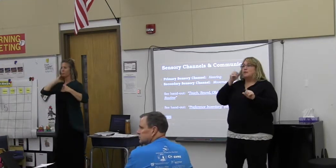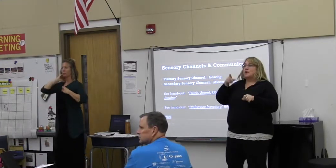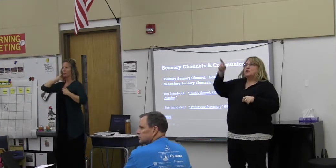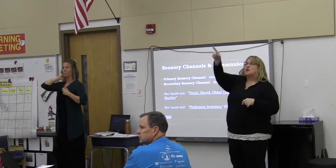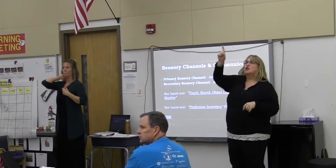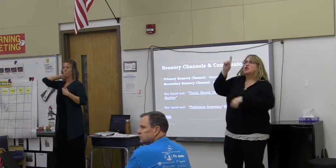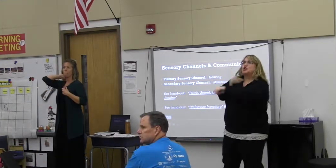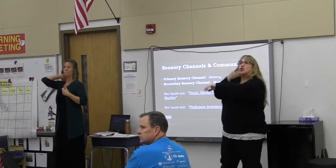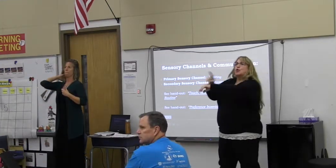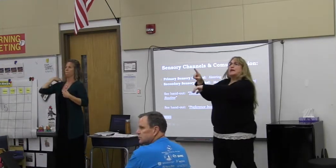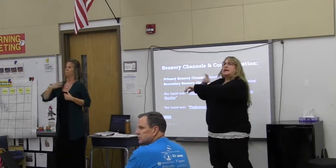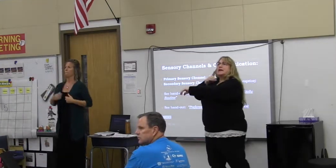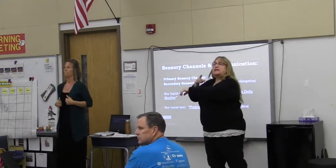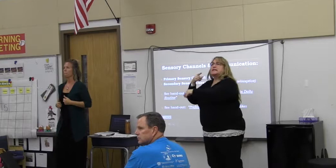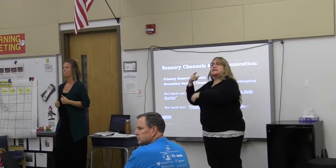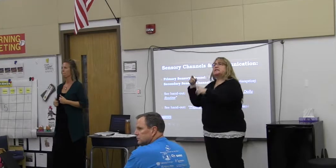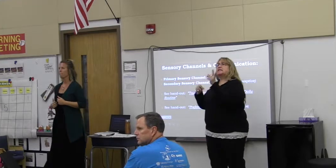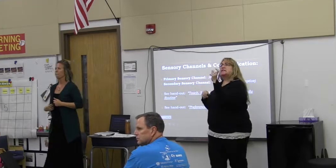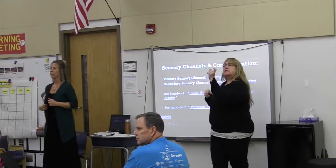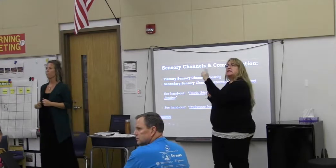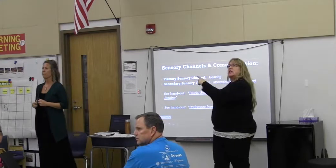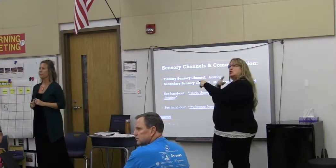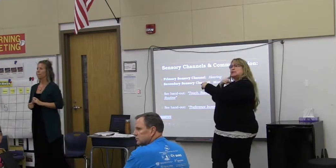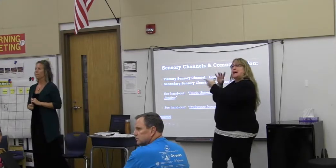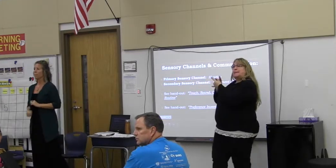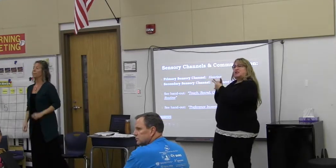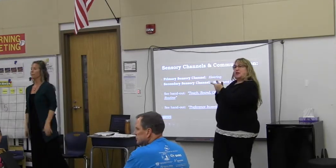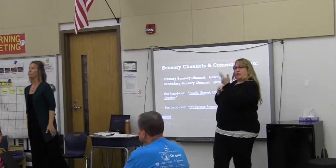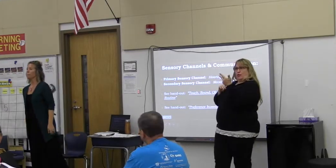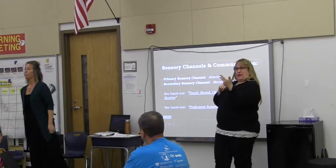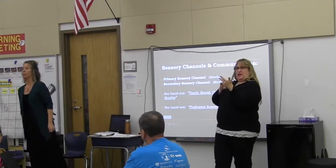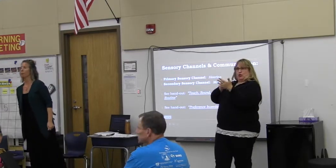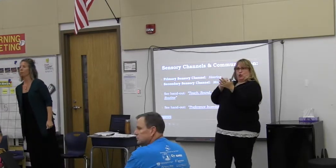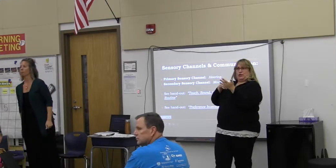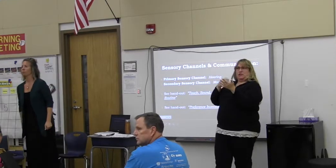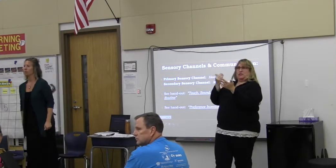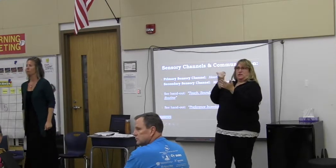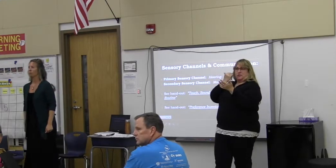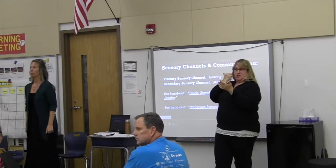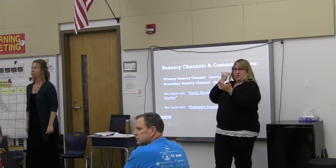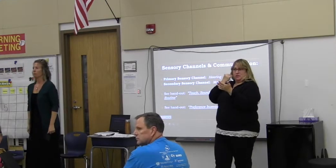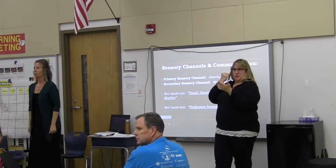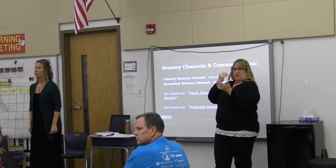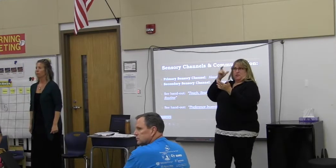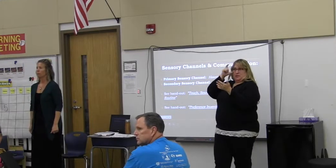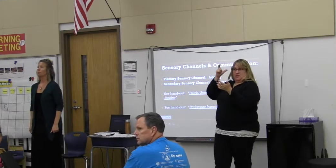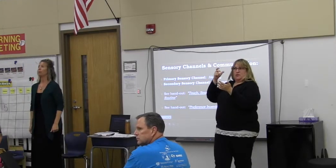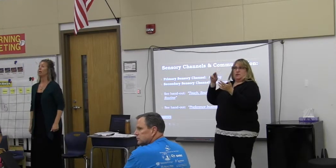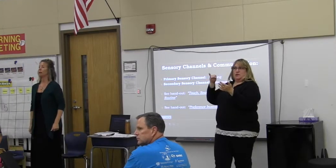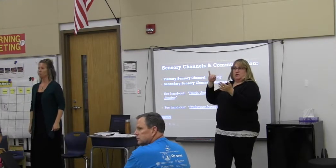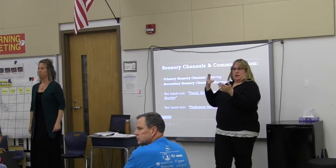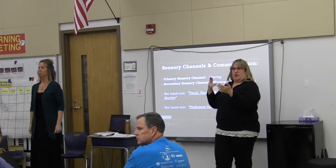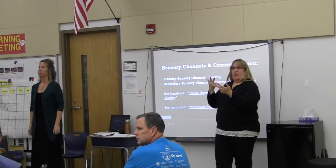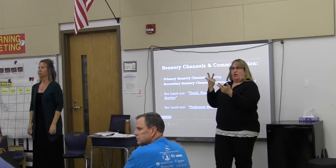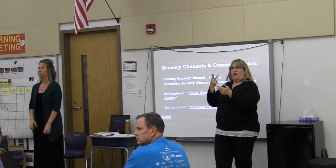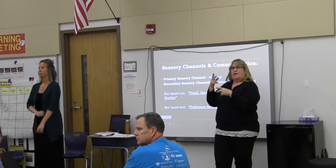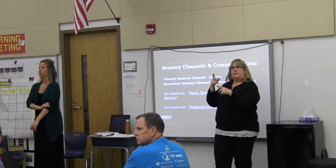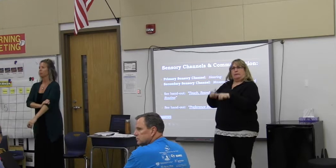were saying that the 3 students that you're talking about, Mm-hmm. a lot of them rely on their hearing.